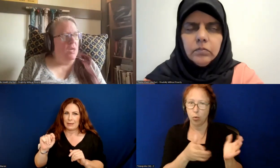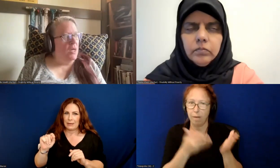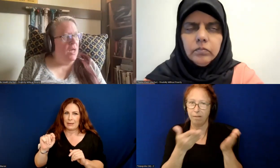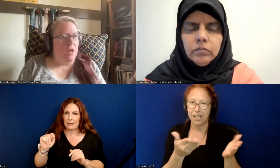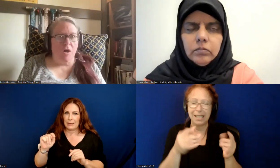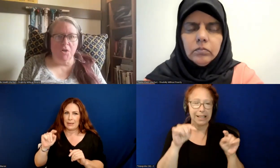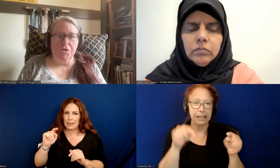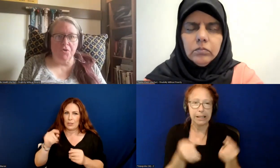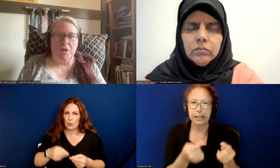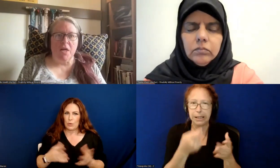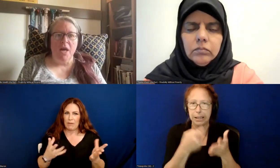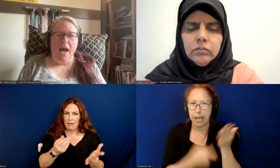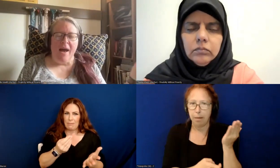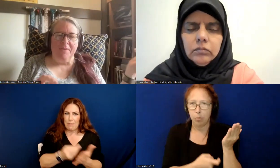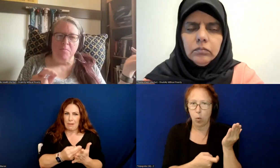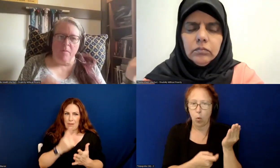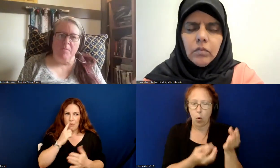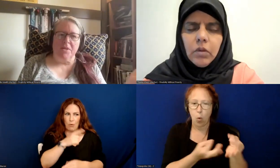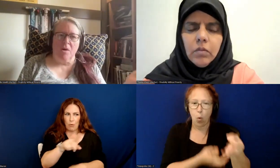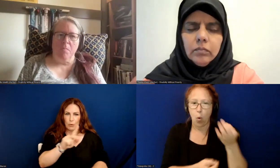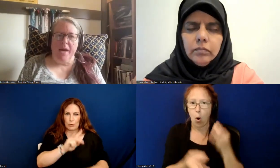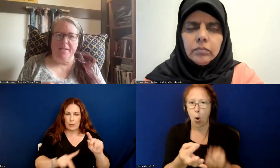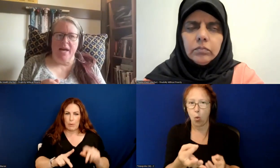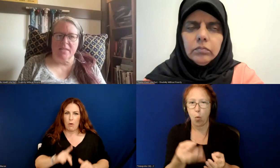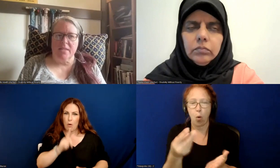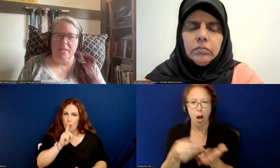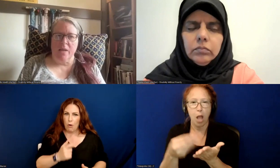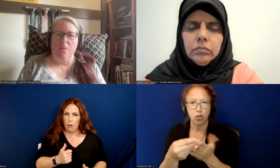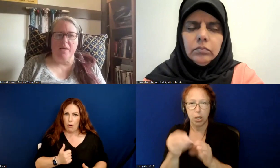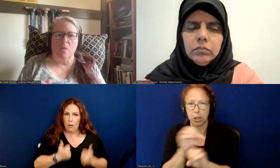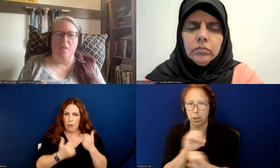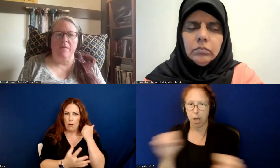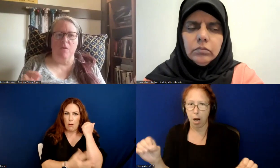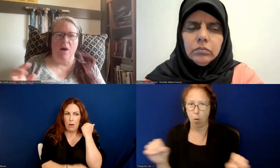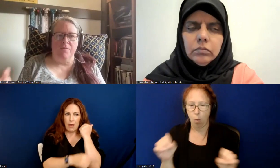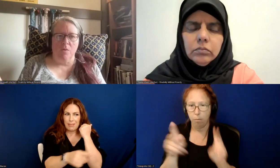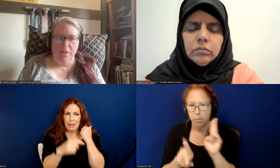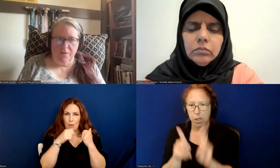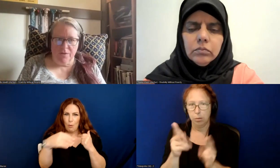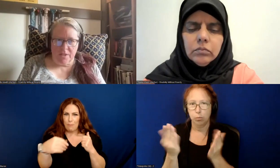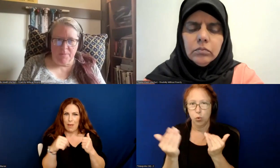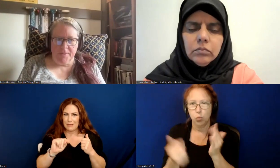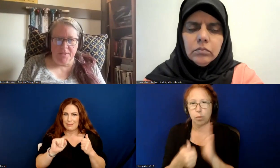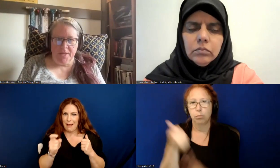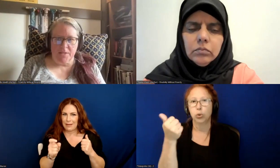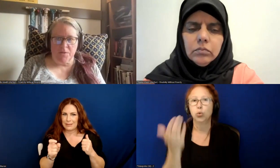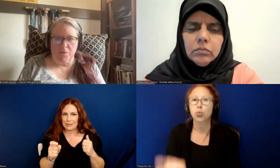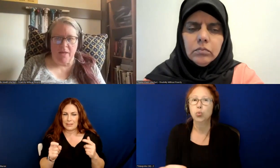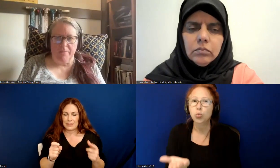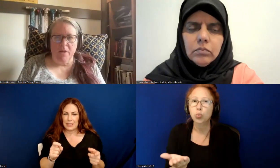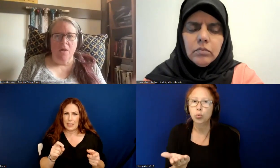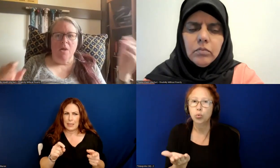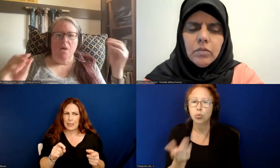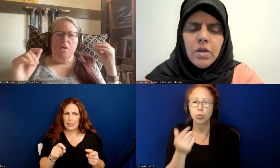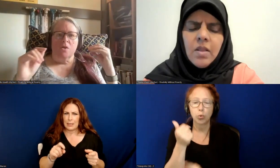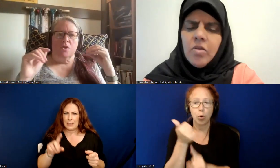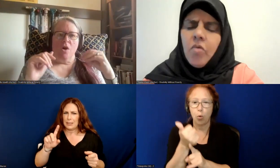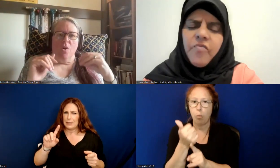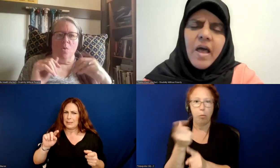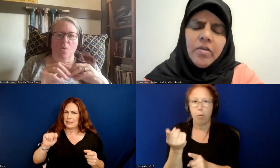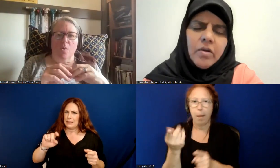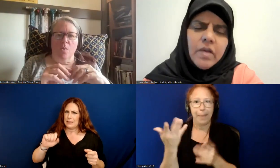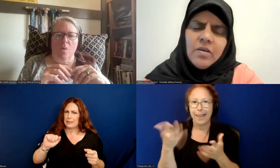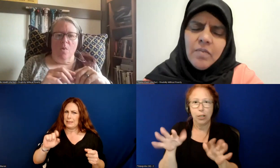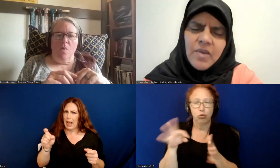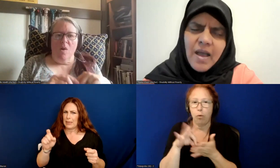least money in our country and probably don't pay taxes anyway, so therefore have no need for disability tax credit. And